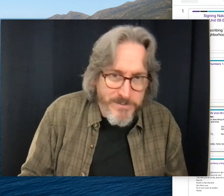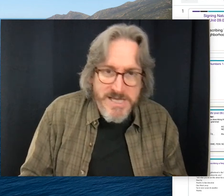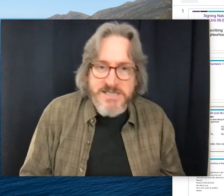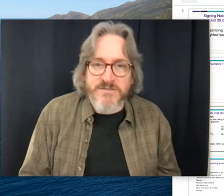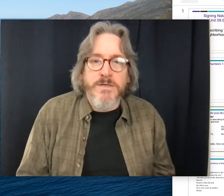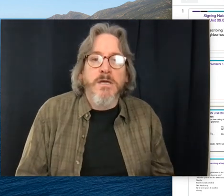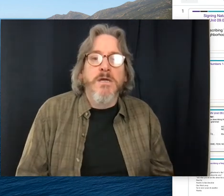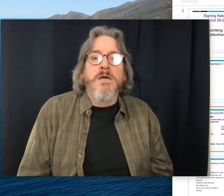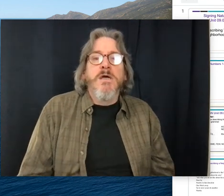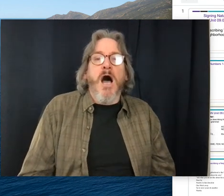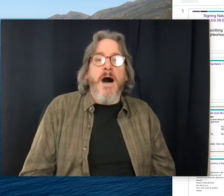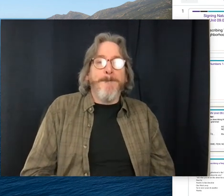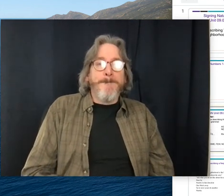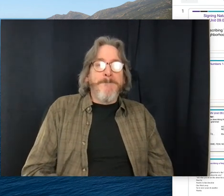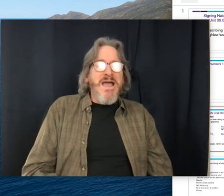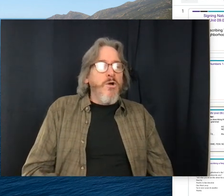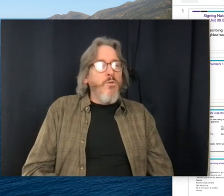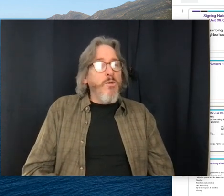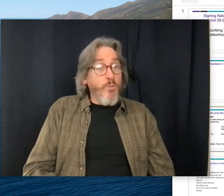That's a bit obsessive.